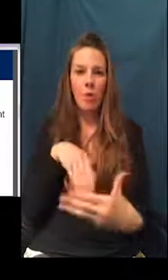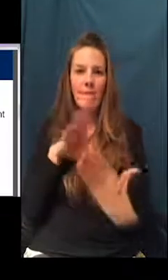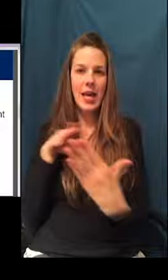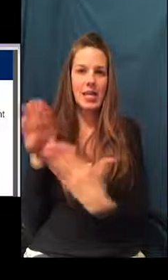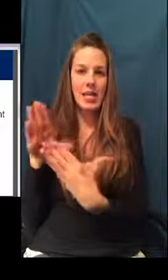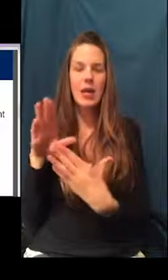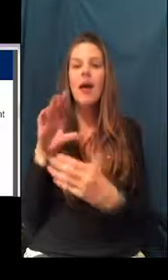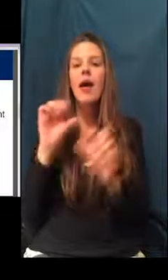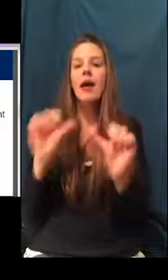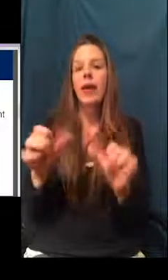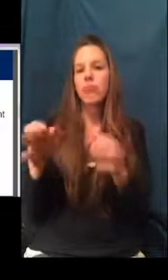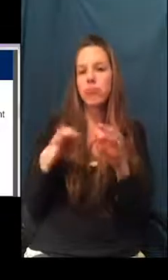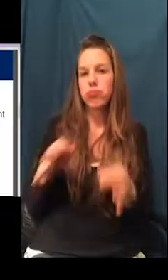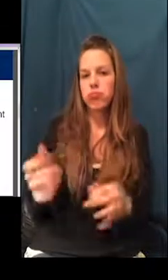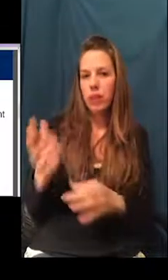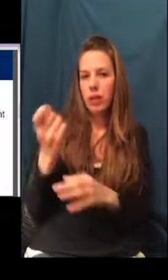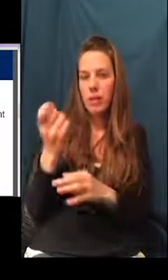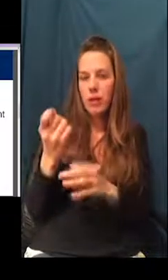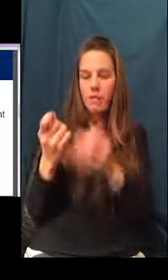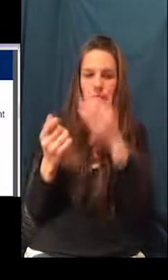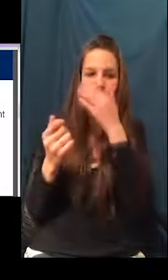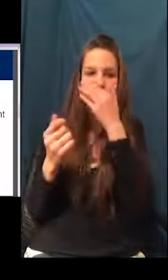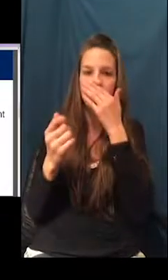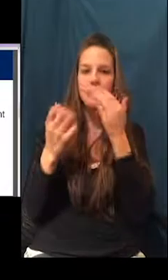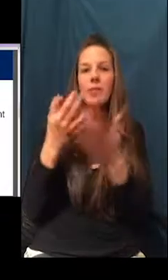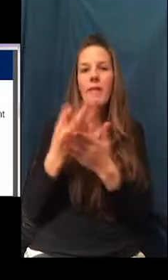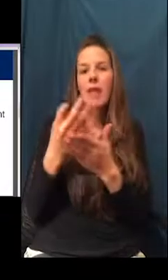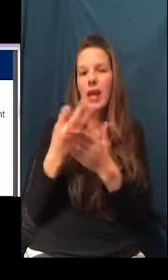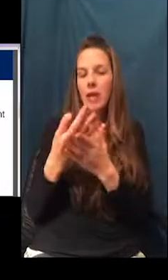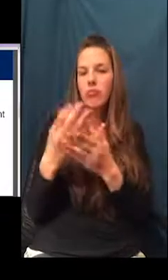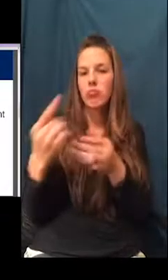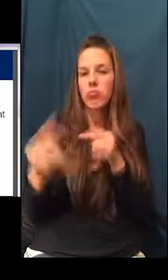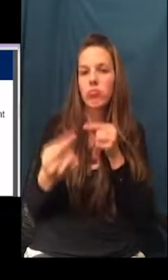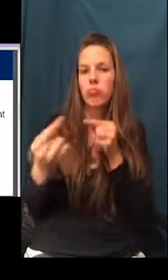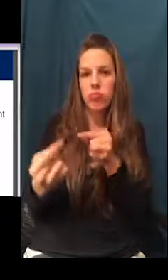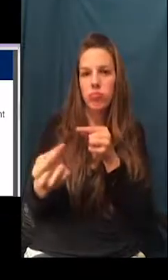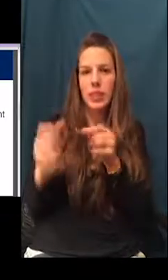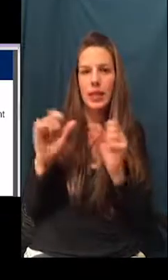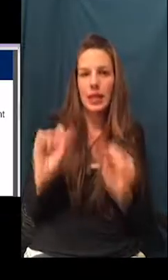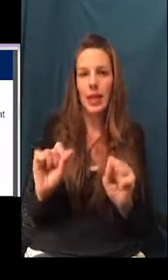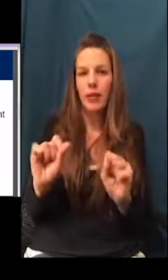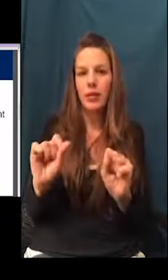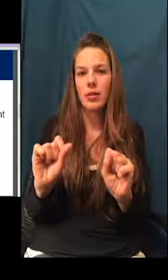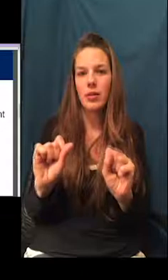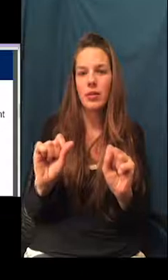but I can talk a little bit that financial troubles can be